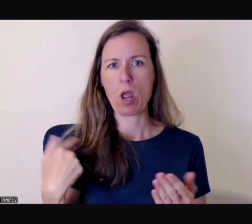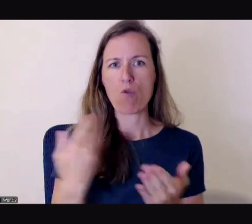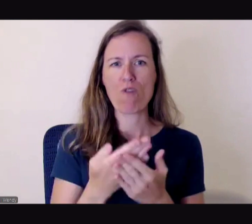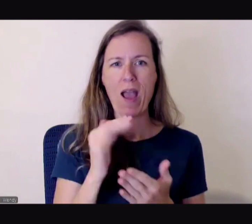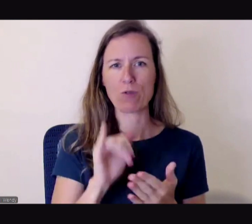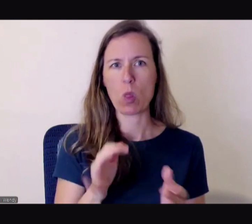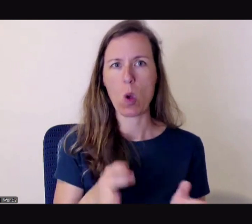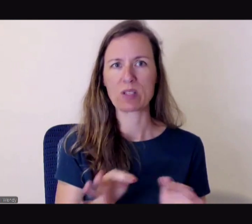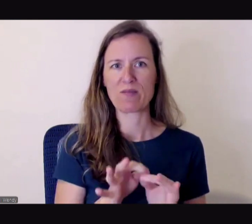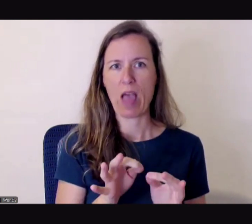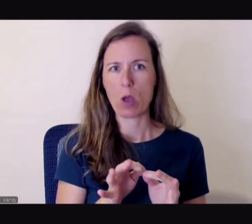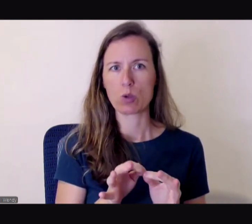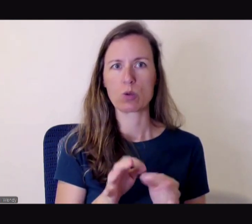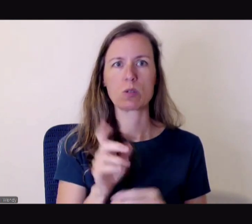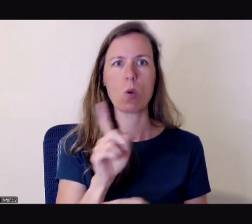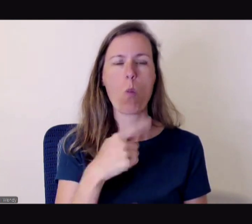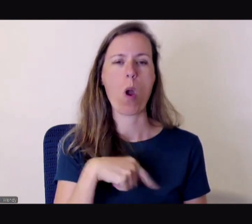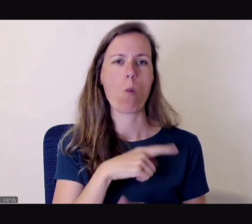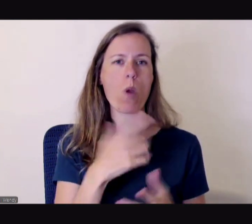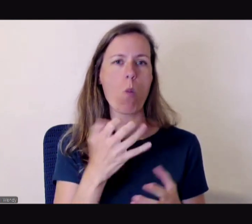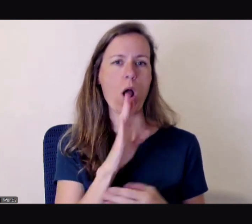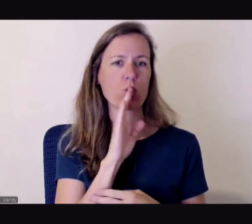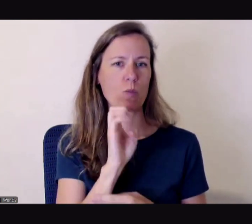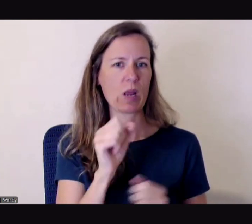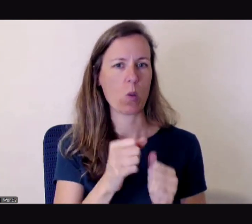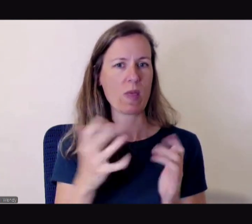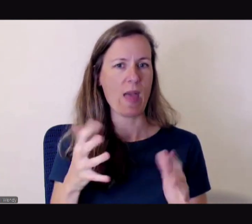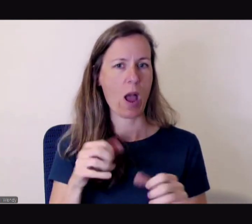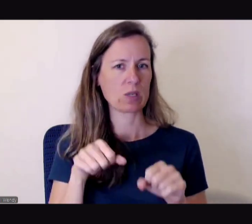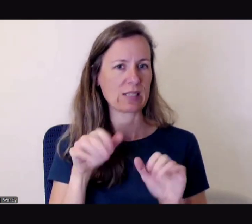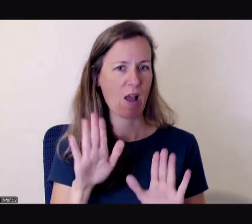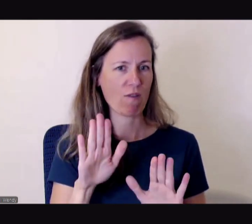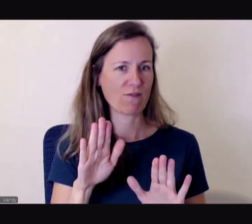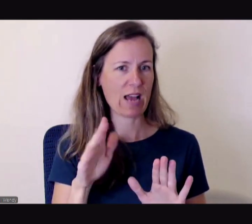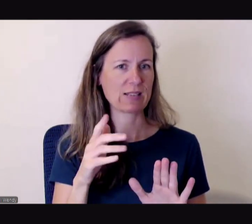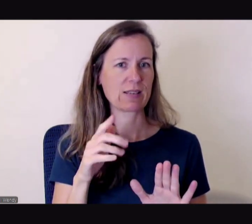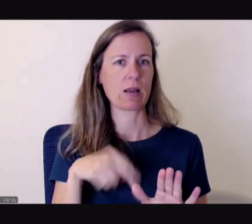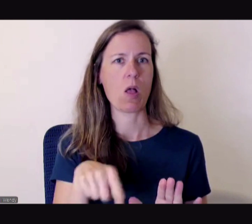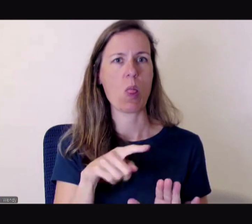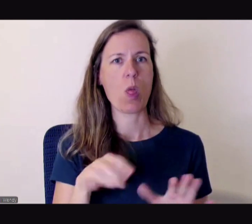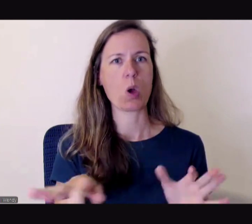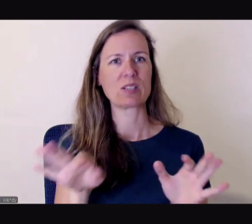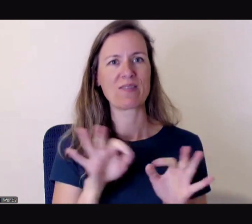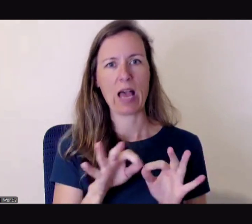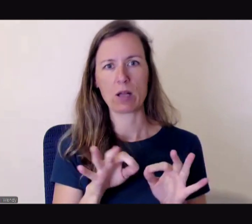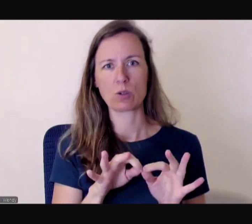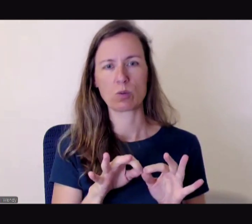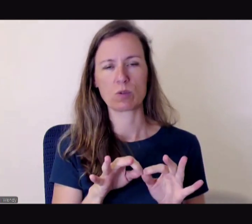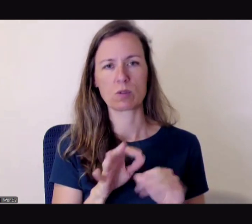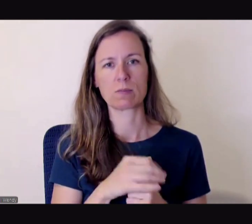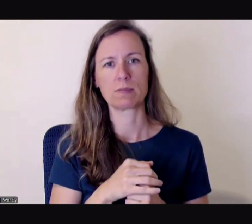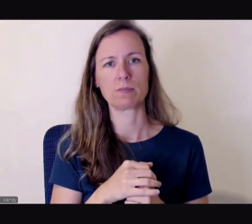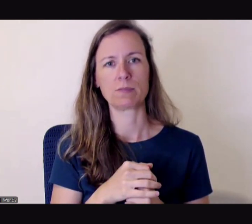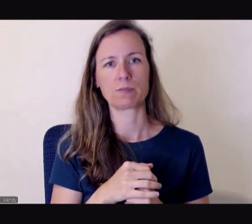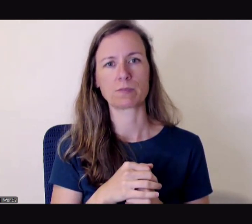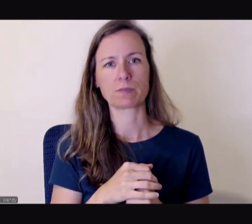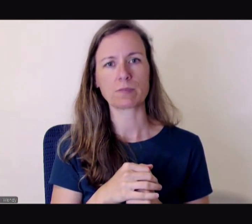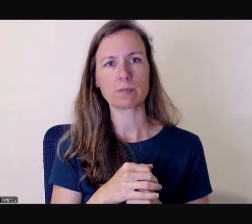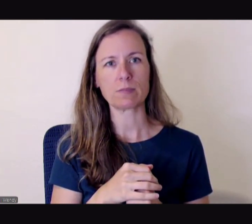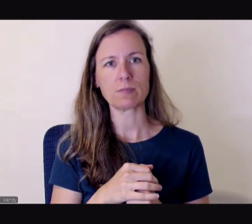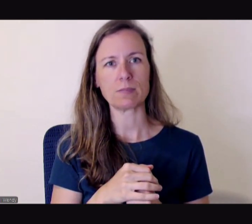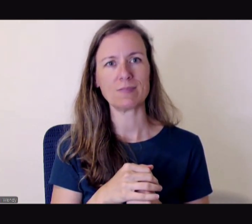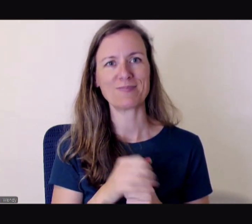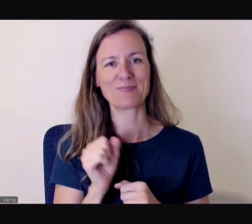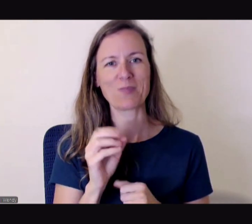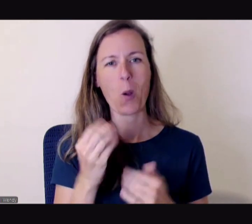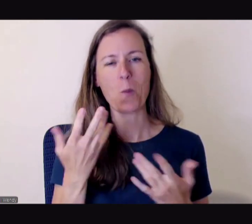be without sacrificing those values. So with that said, I'll get off my little soapbox